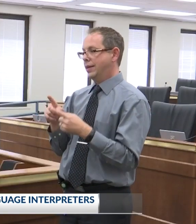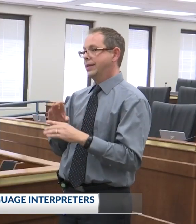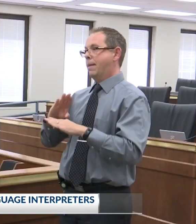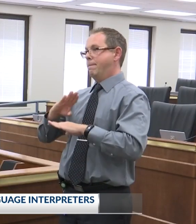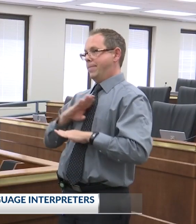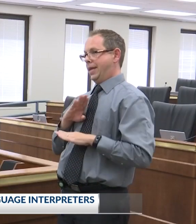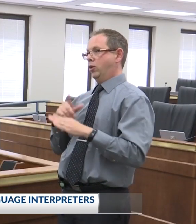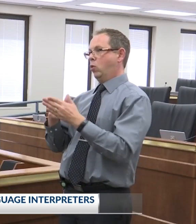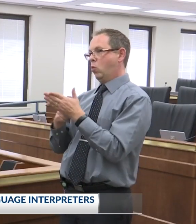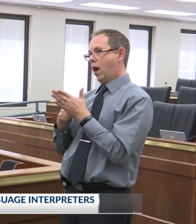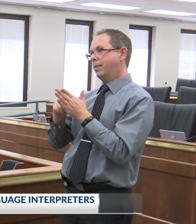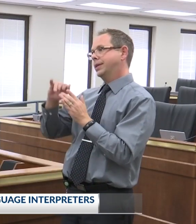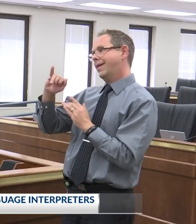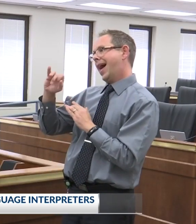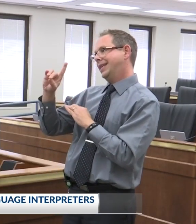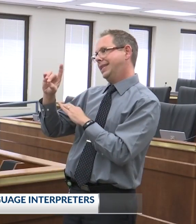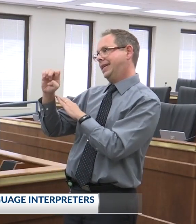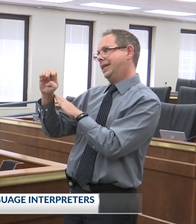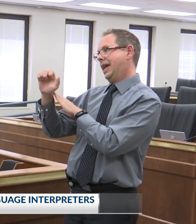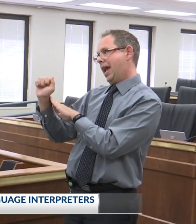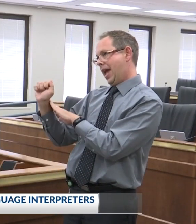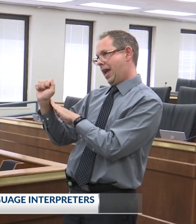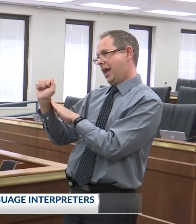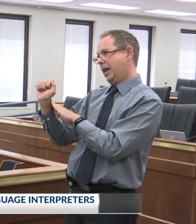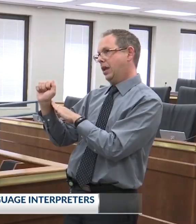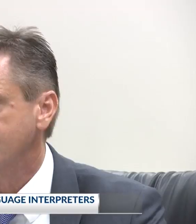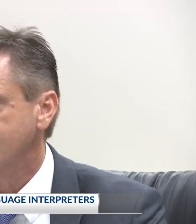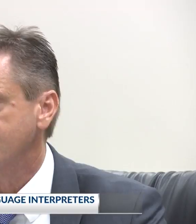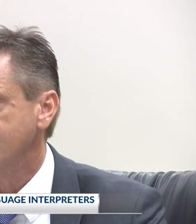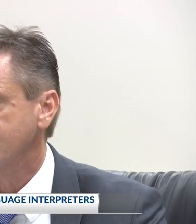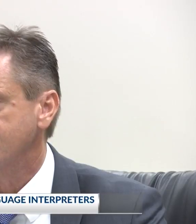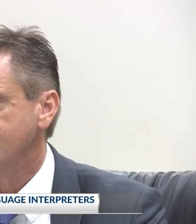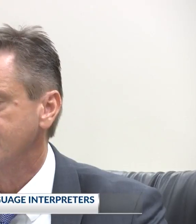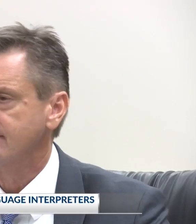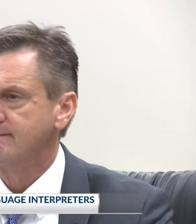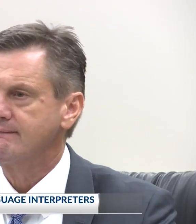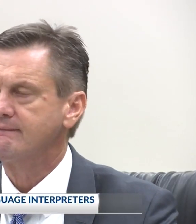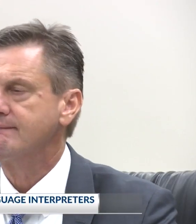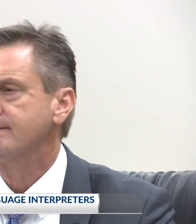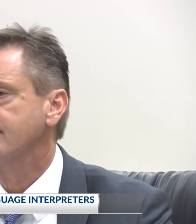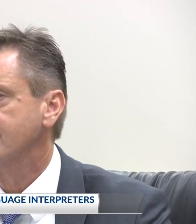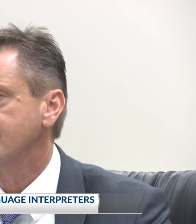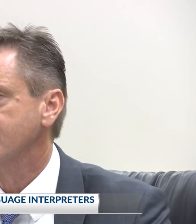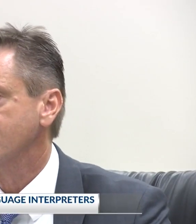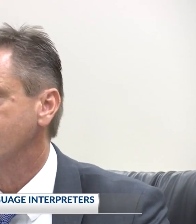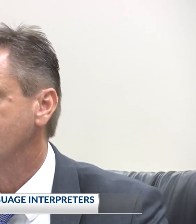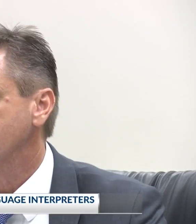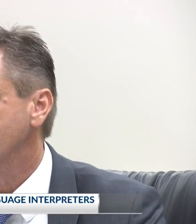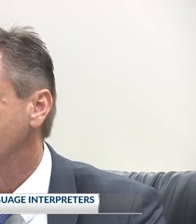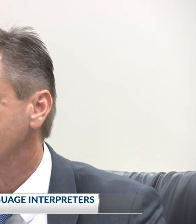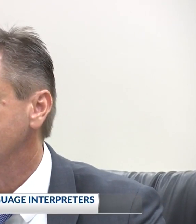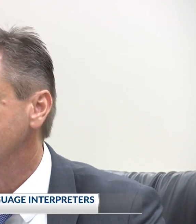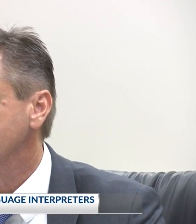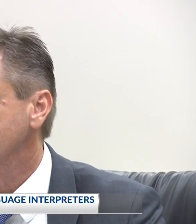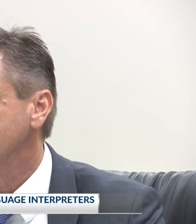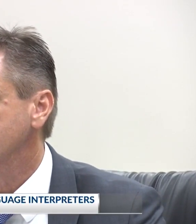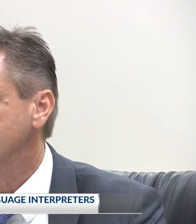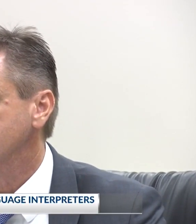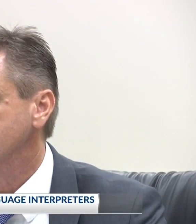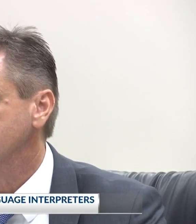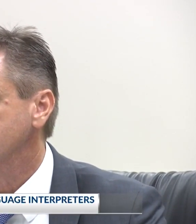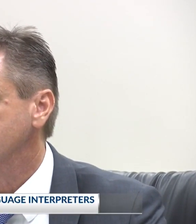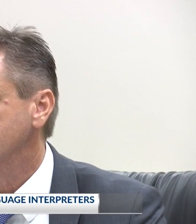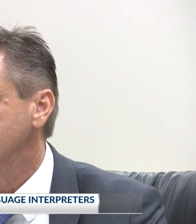-based sign language interpreters. There are about 100 sign language interpreters in the state's public schools. If this bill went into law, about a third of them would be disqualified.